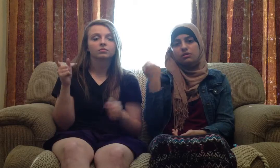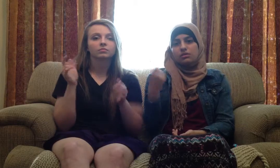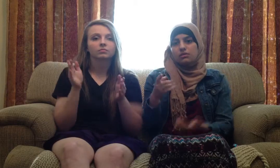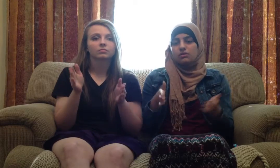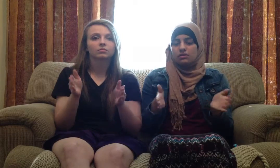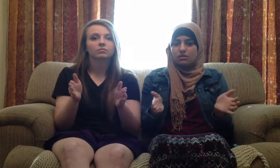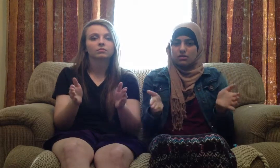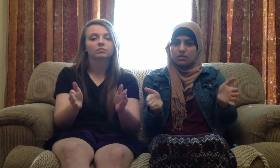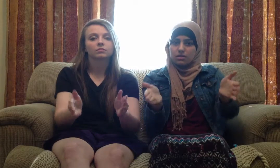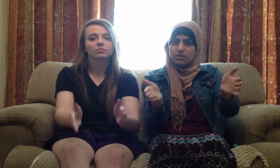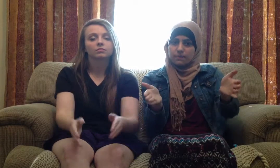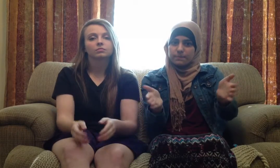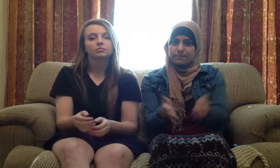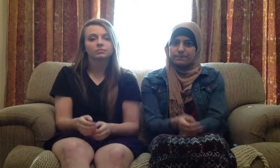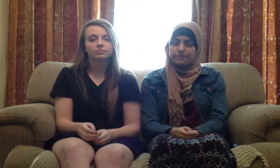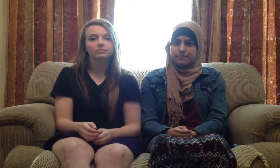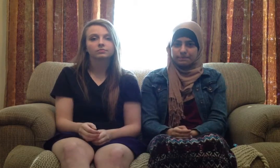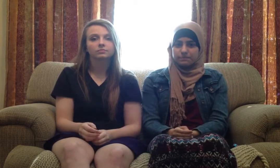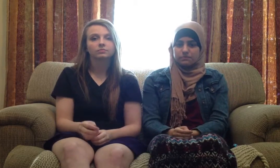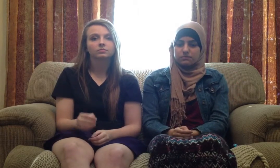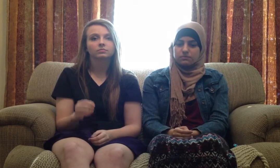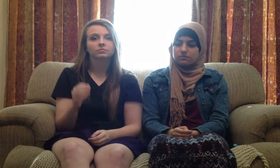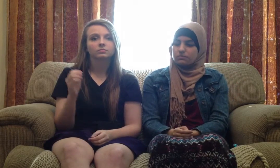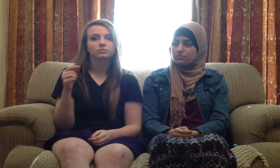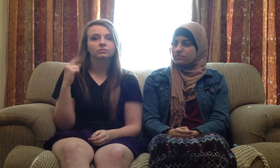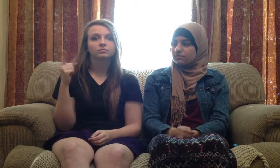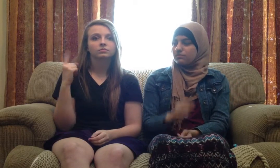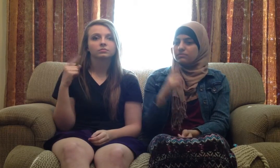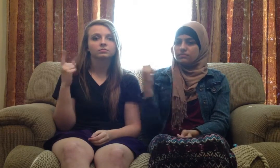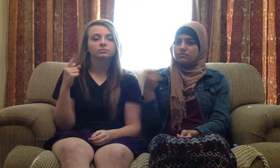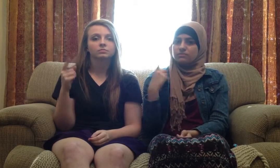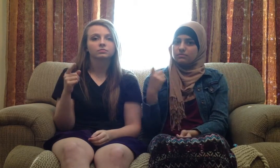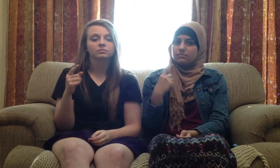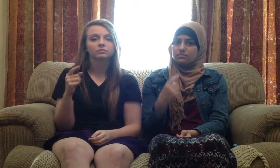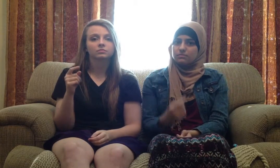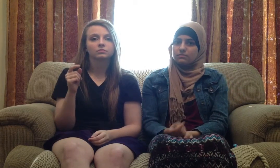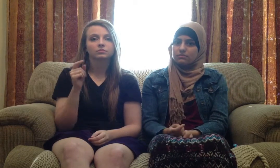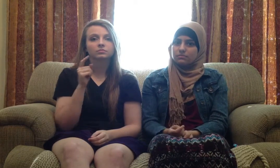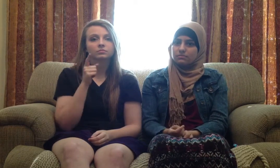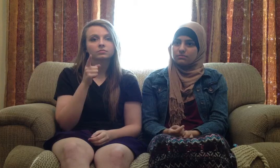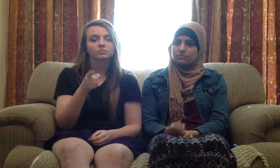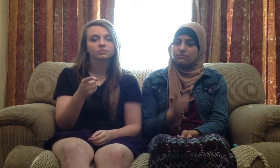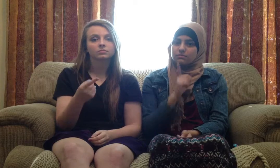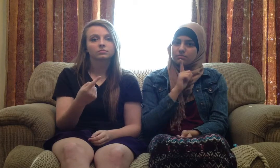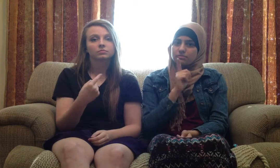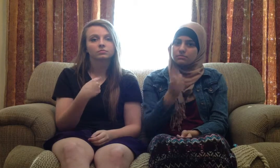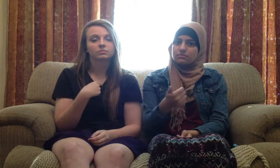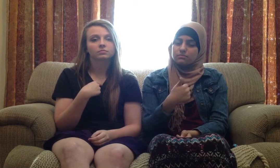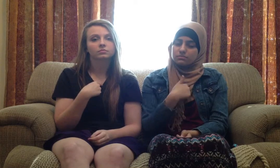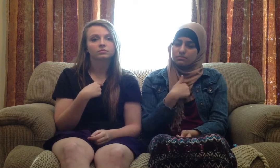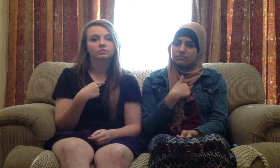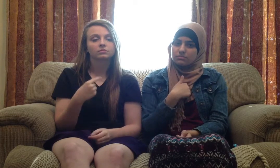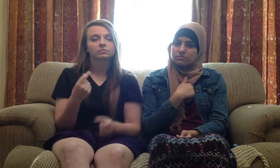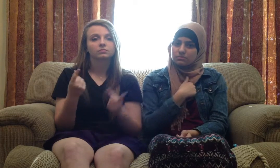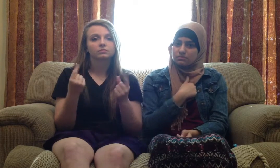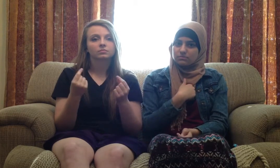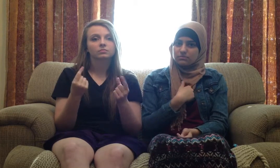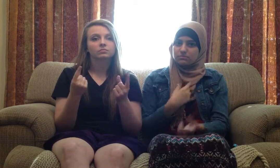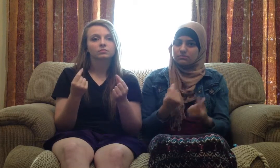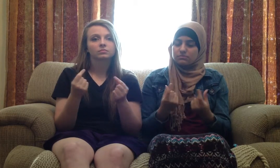in. We only have each other. It's just you and me. What are we